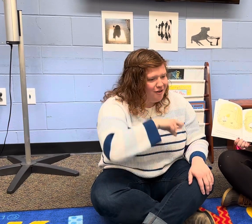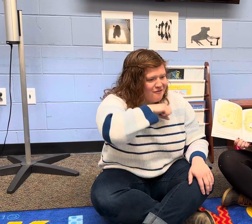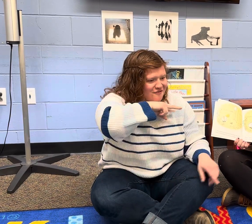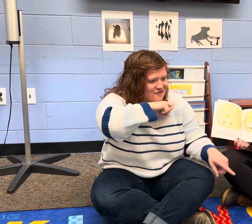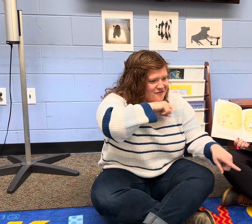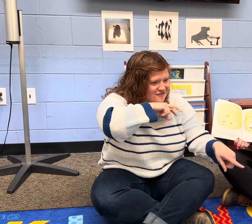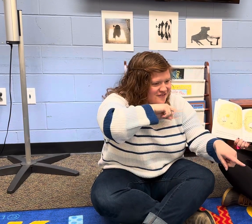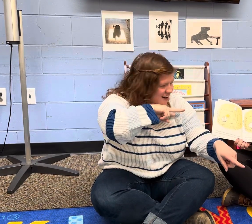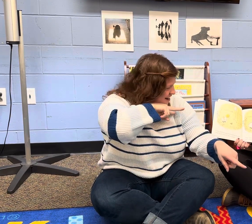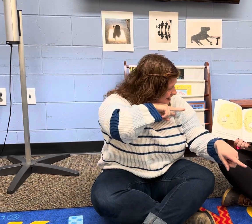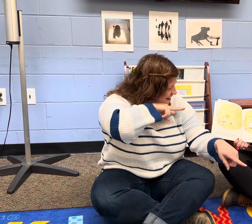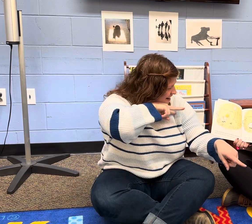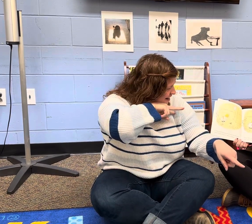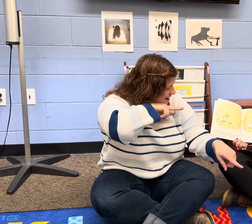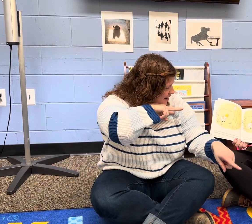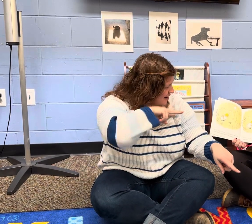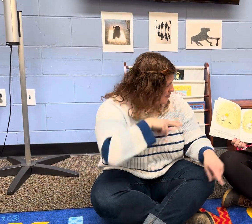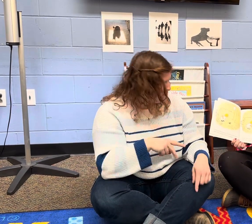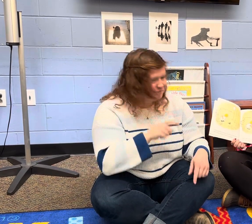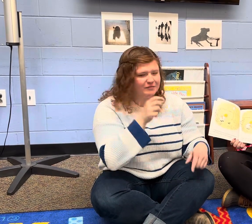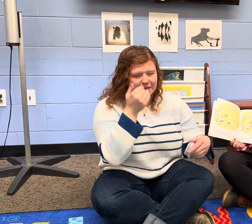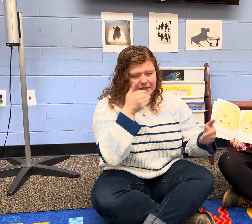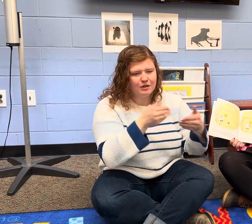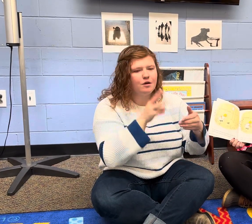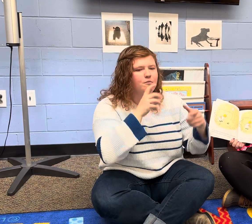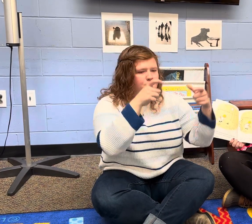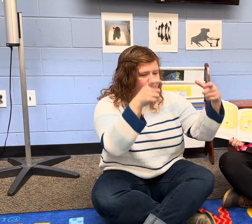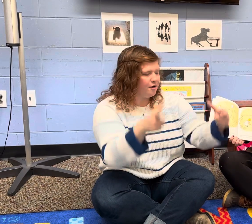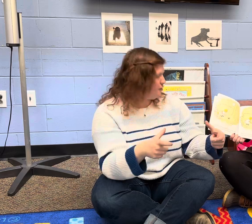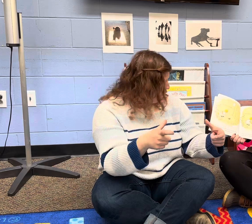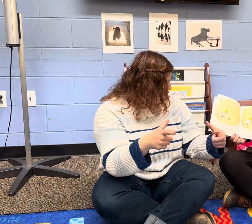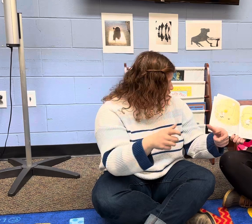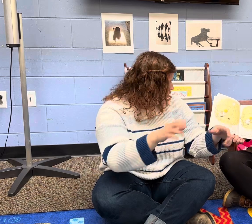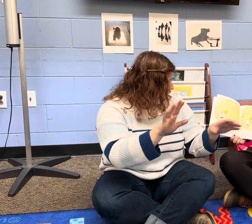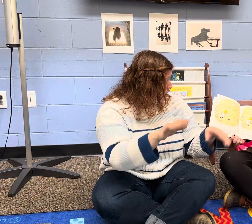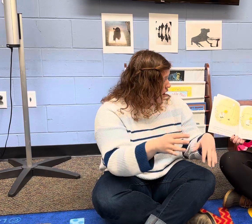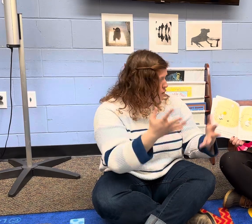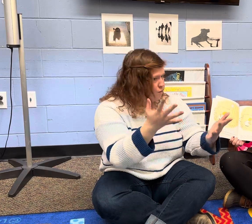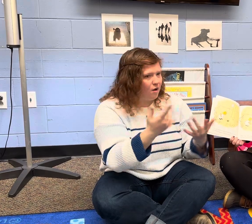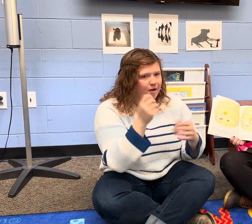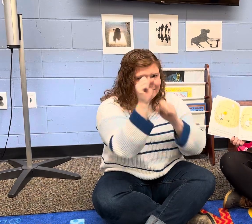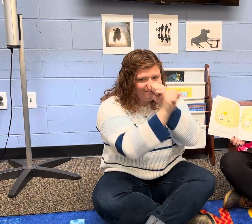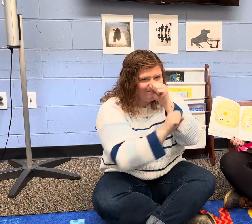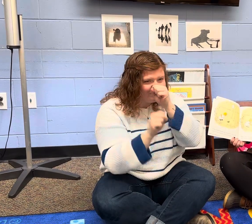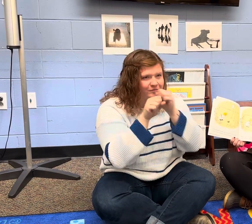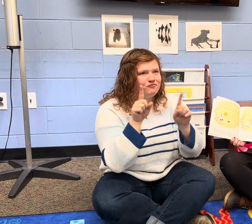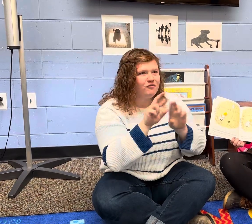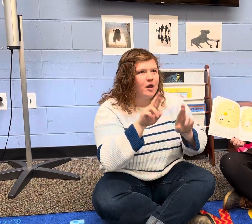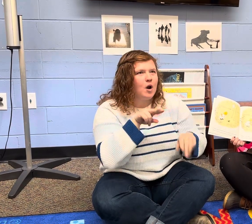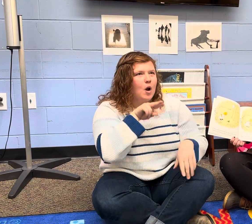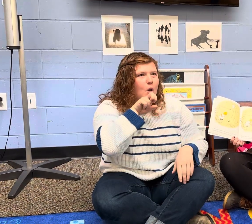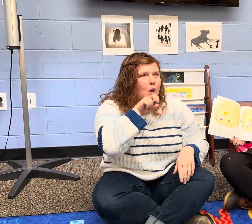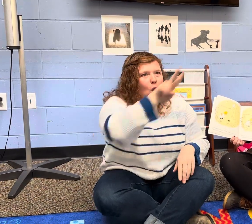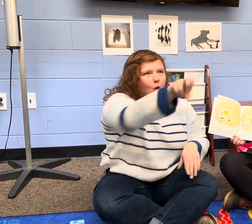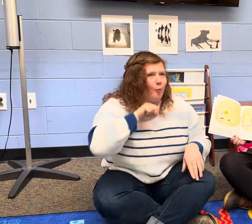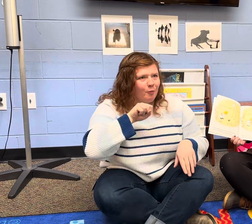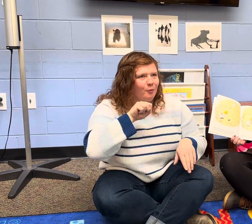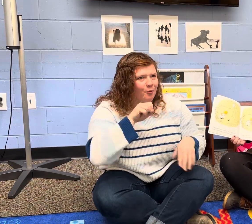A frog stopped jumping and sat down by the pond. I think he was waiting to catch a really big mosquito.